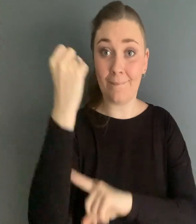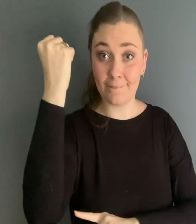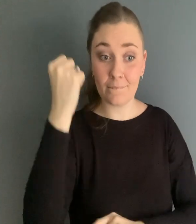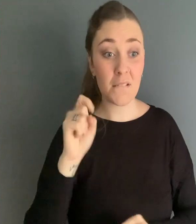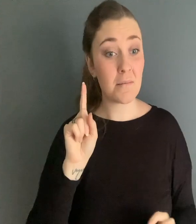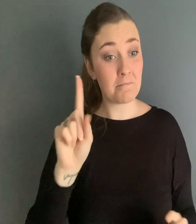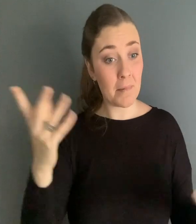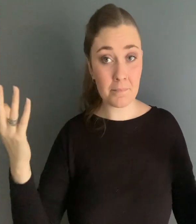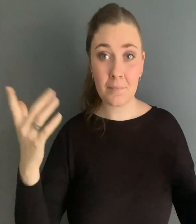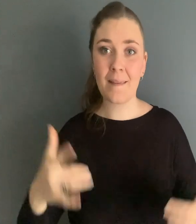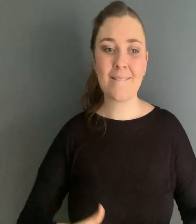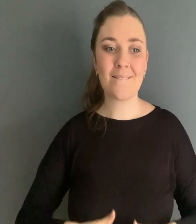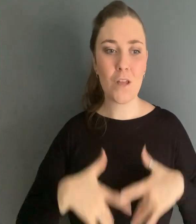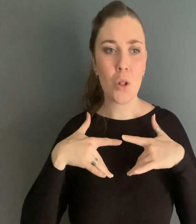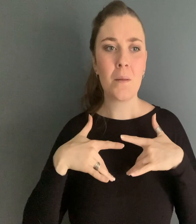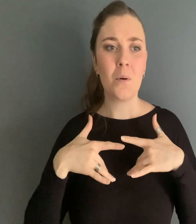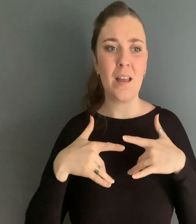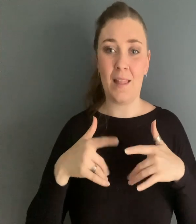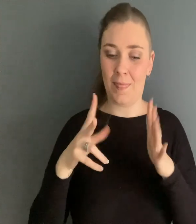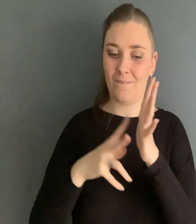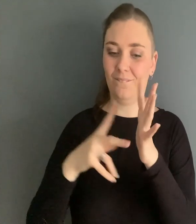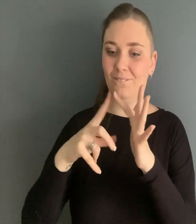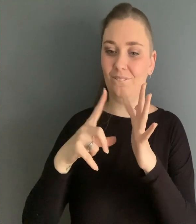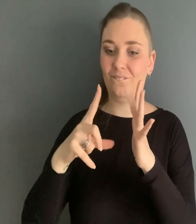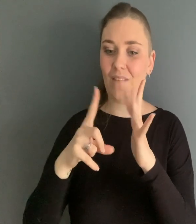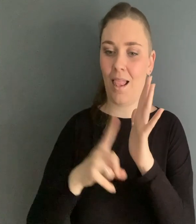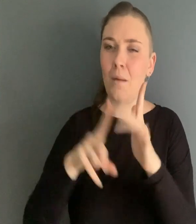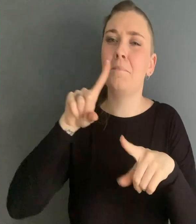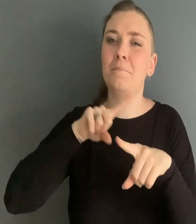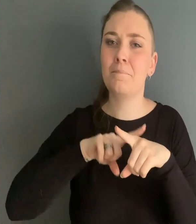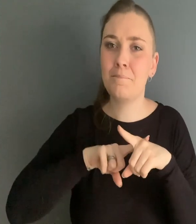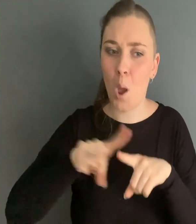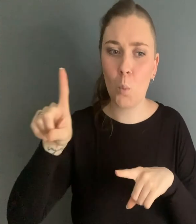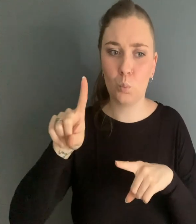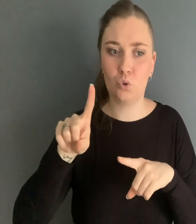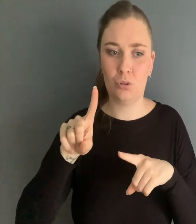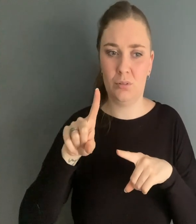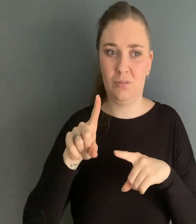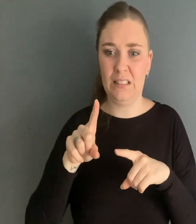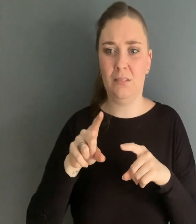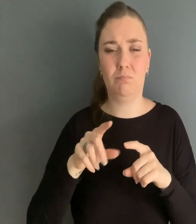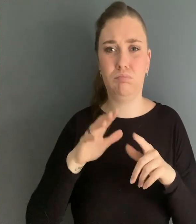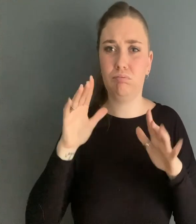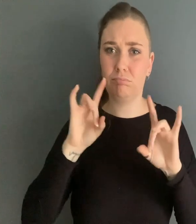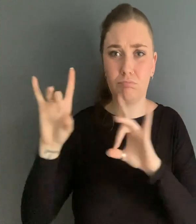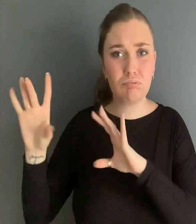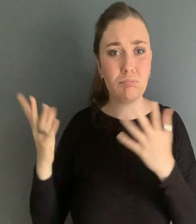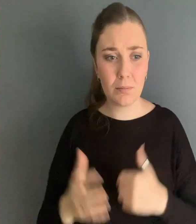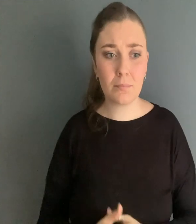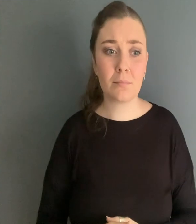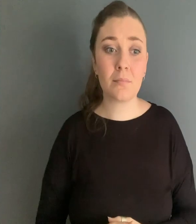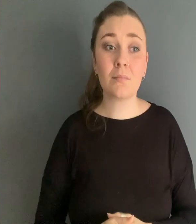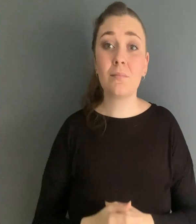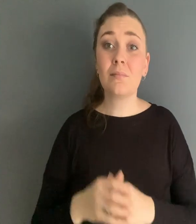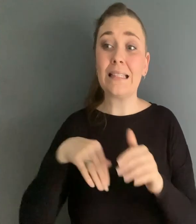and yet this is where I felt the veil has been the most detrimental. In early middle